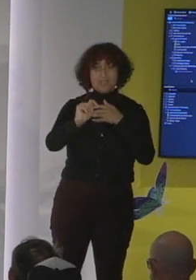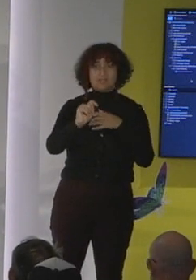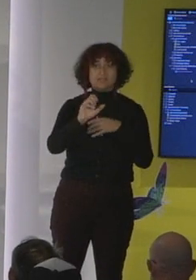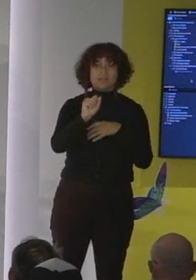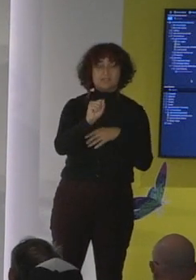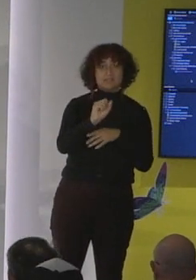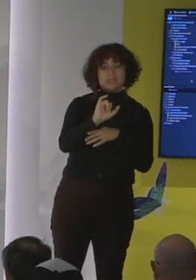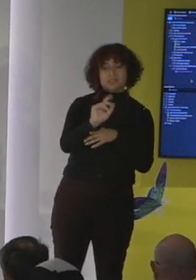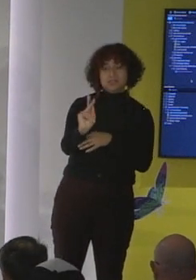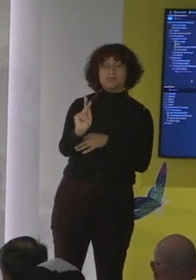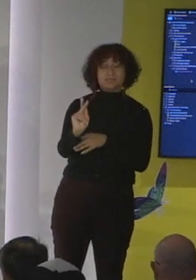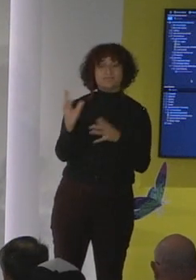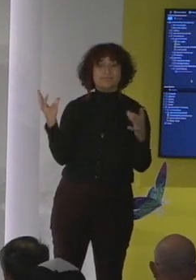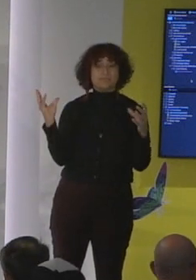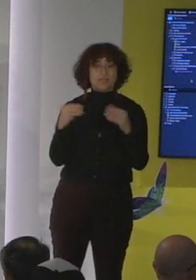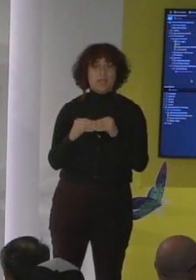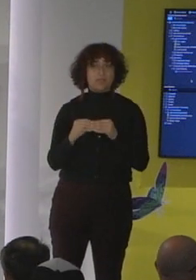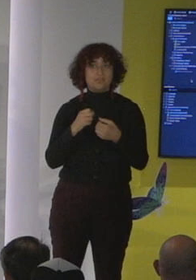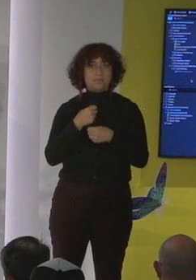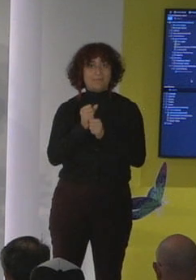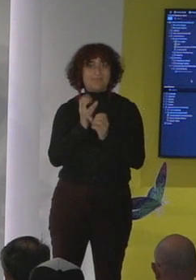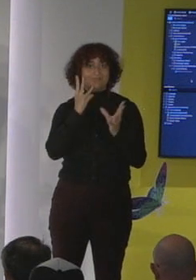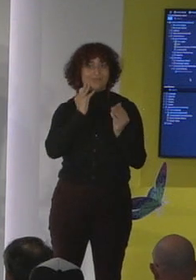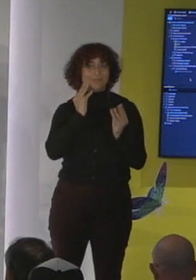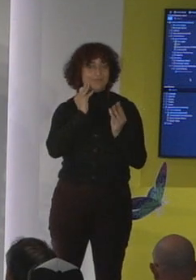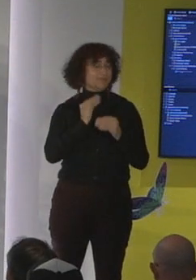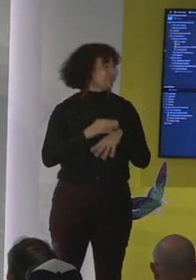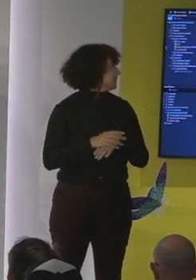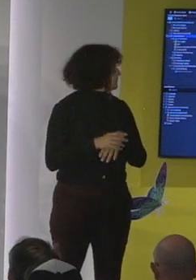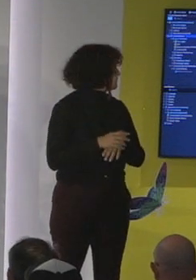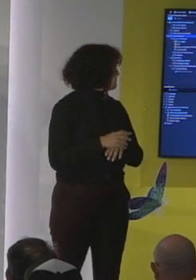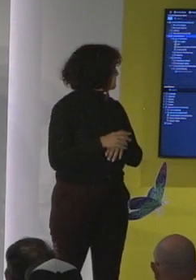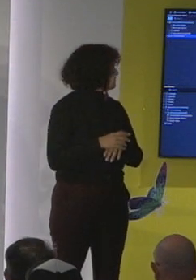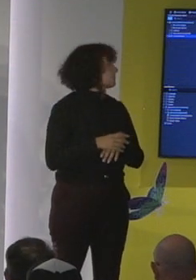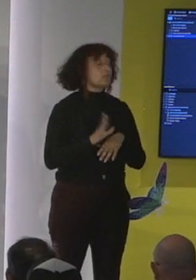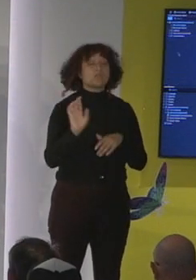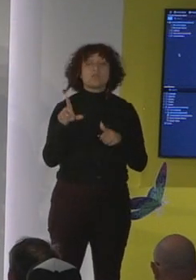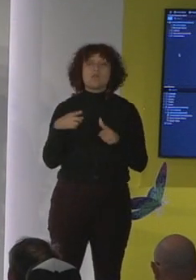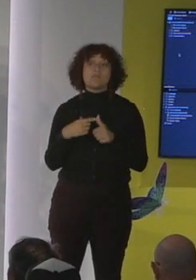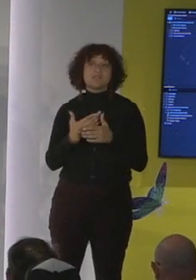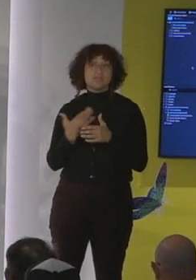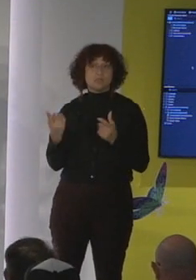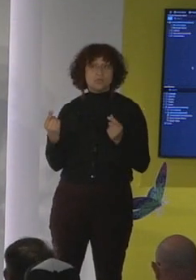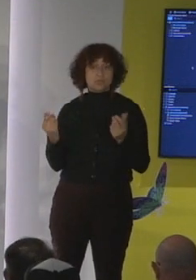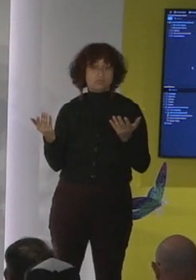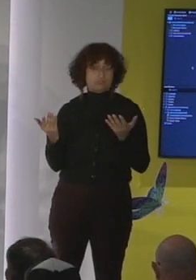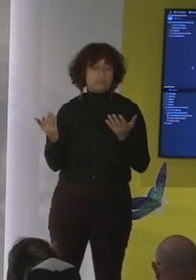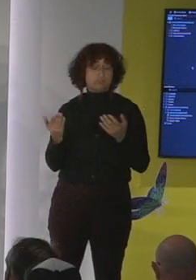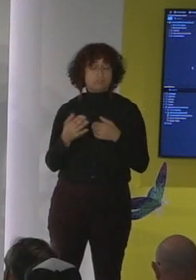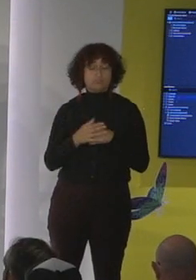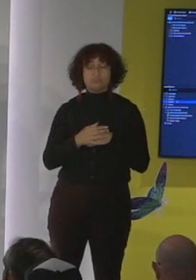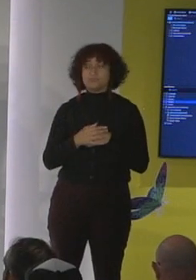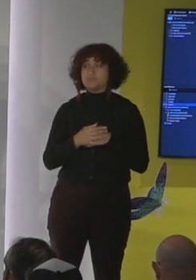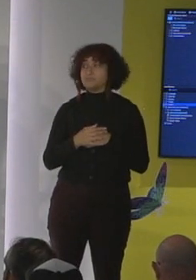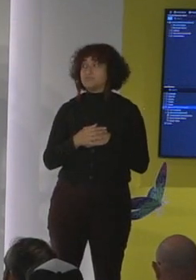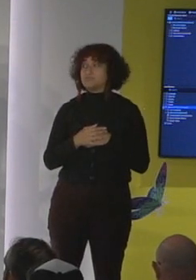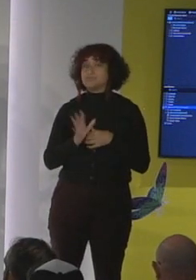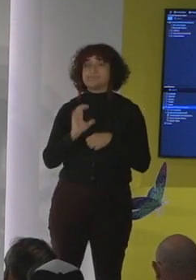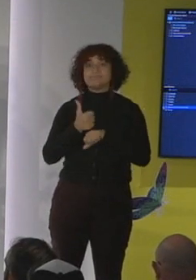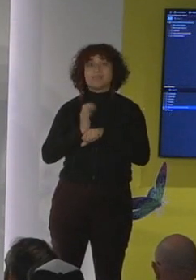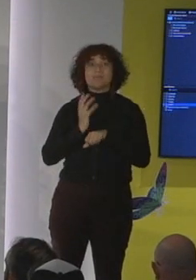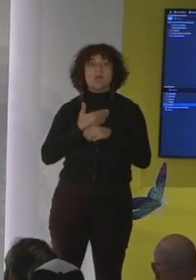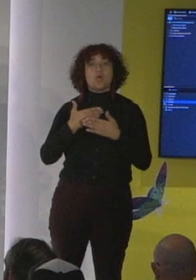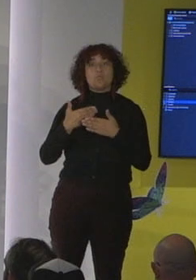just learning about, together to make this experience. So the first thing we're going to do is set up